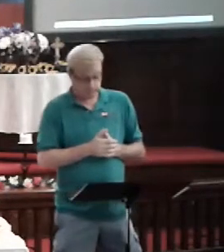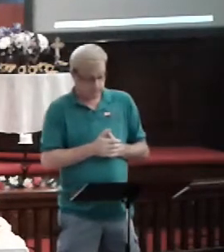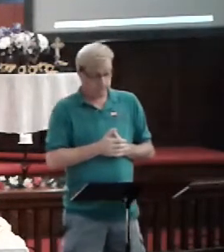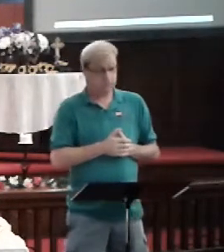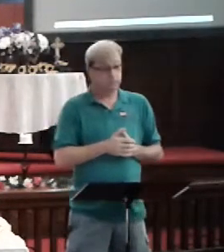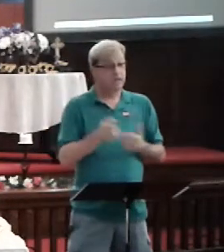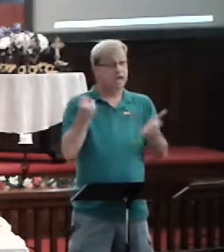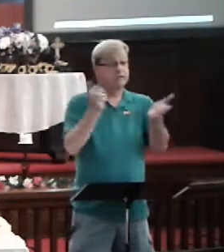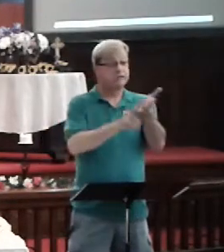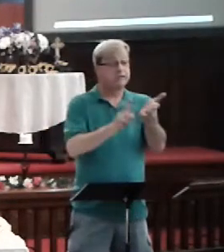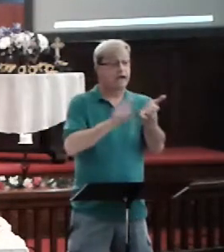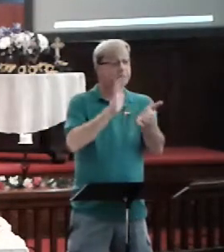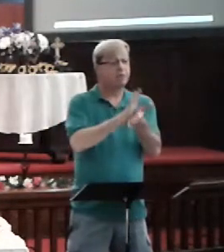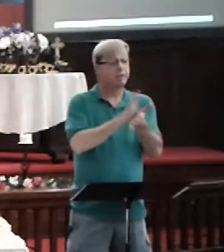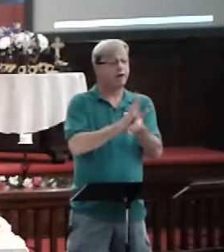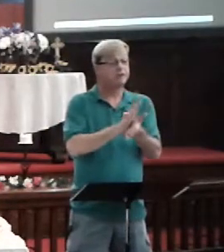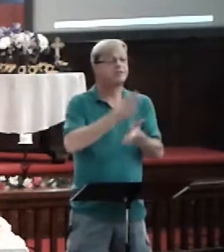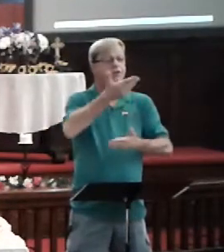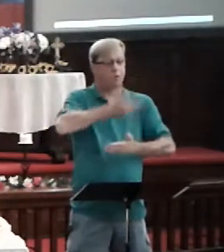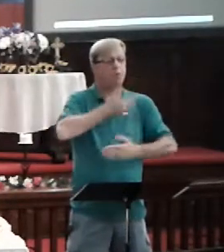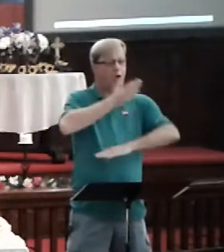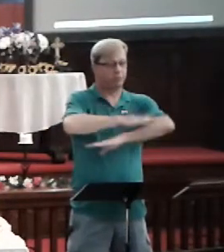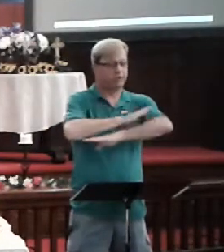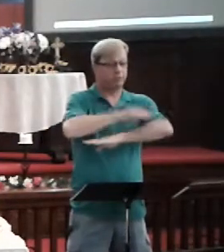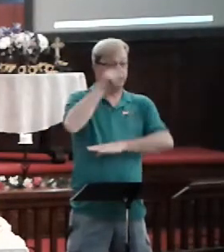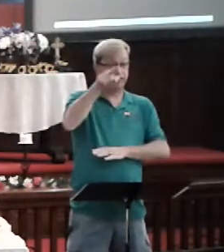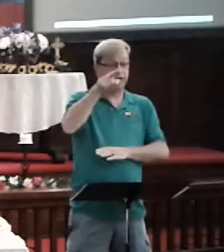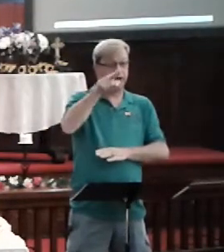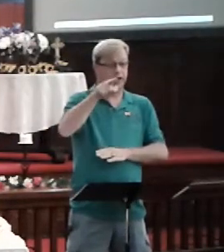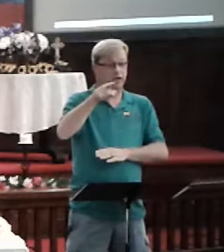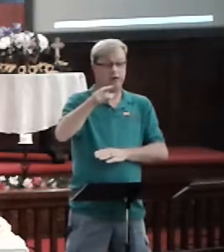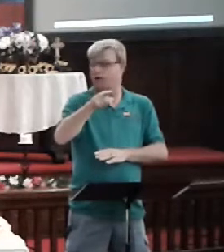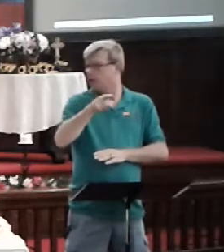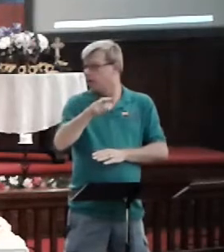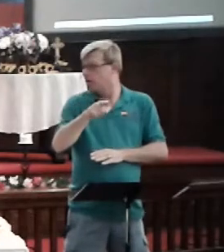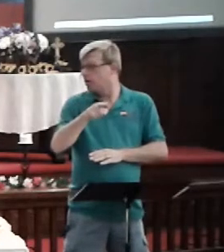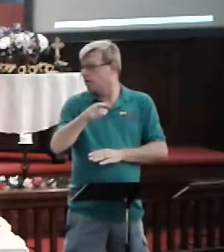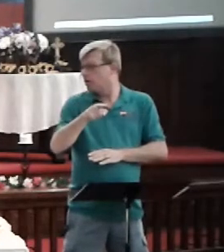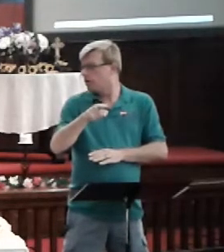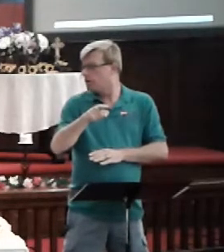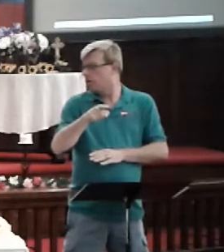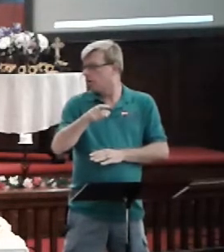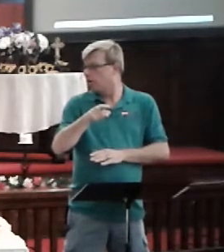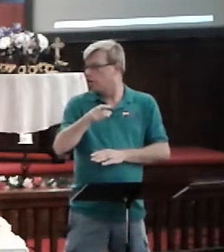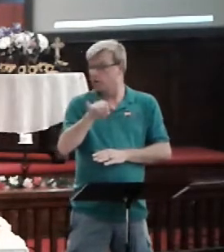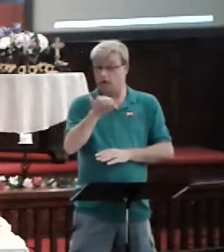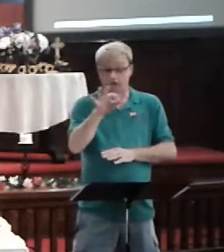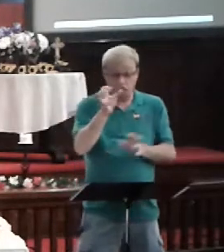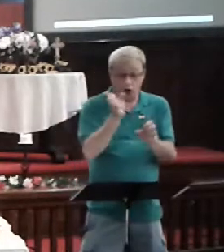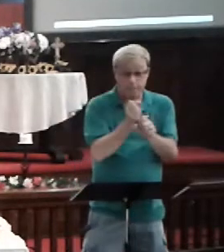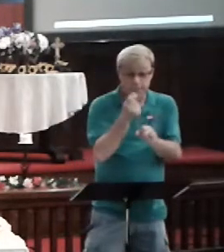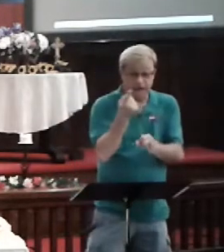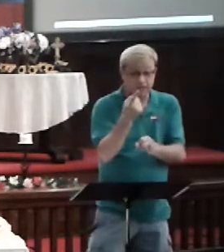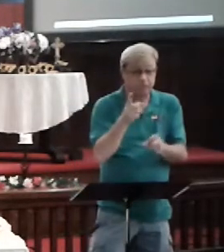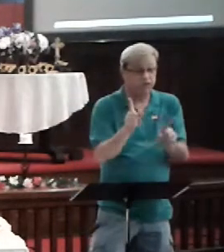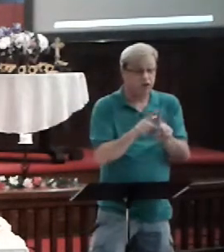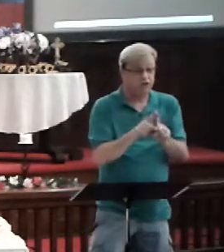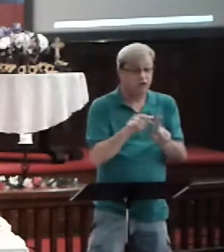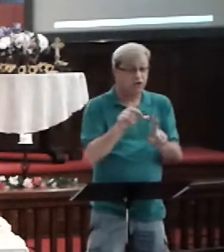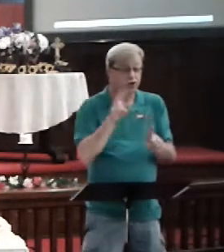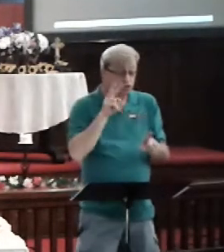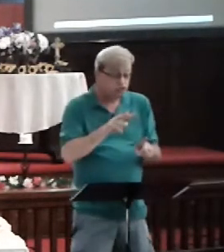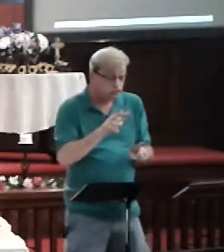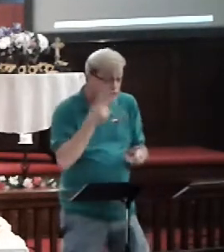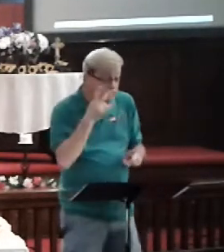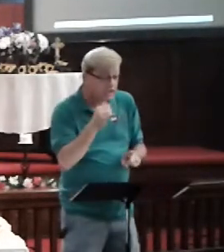The sign-up sheet is on the welcome table, where the July worship list is, so if you're going to make something, also look and see if